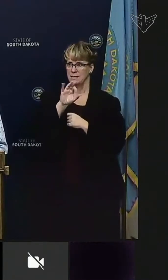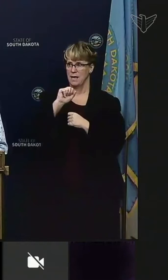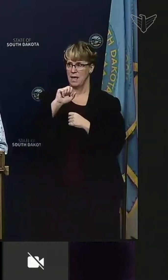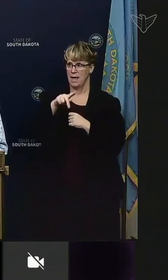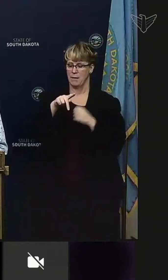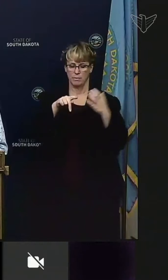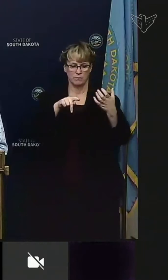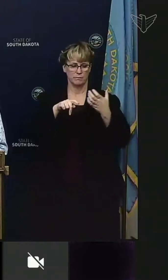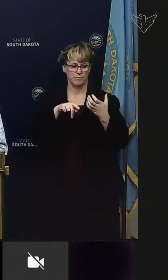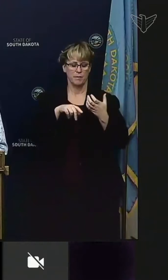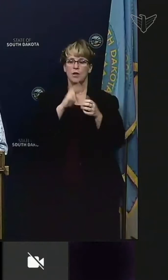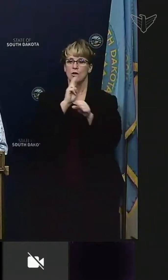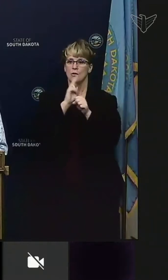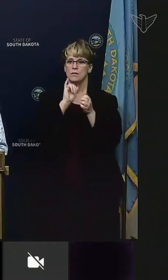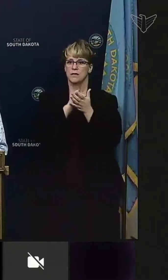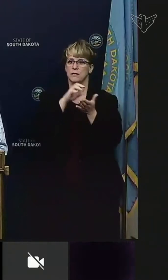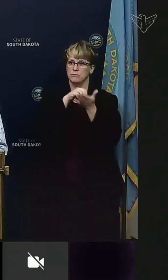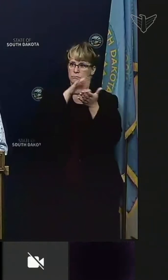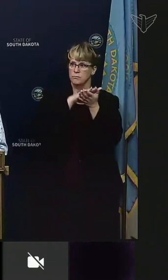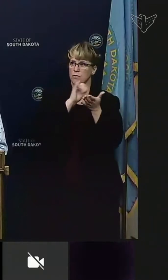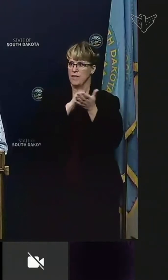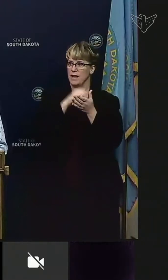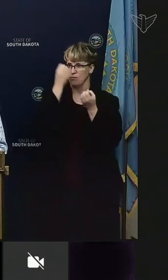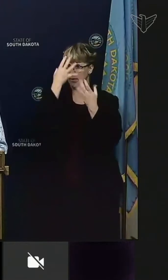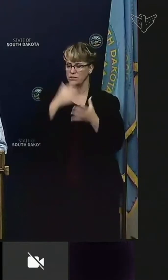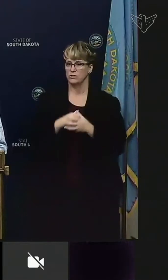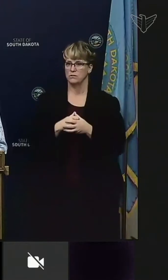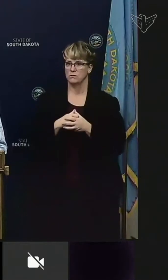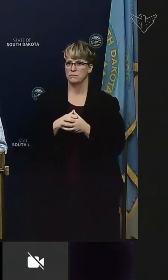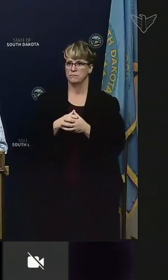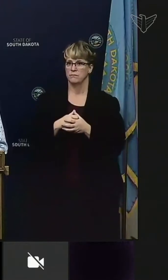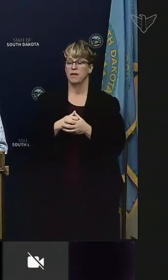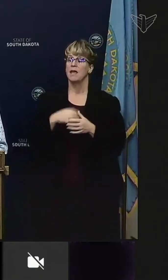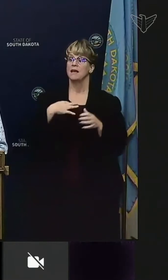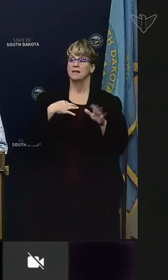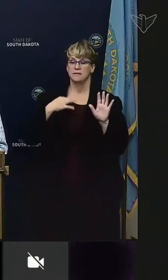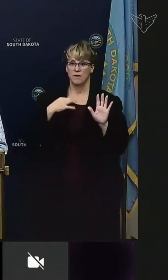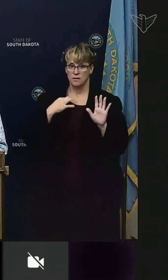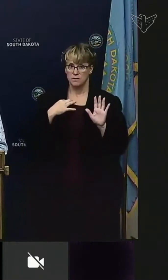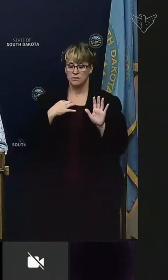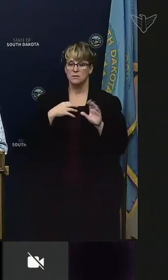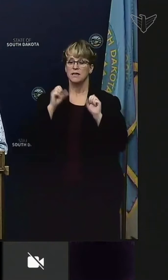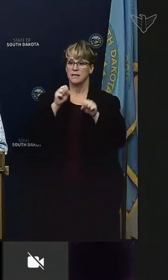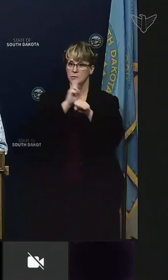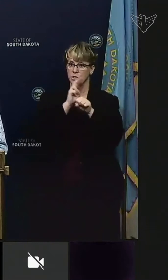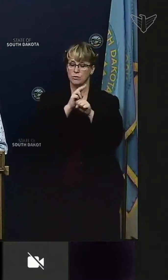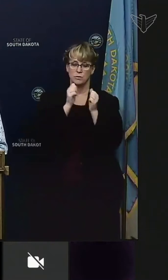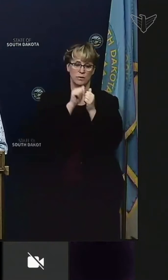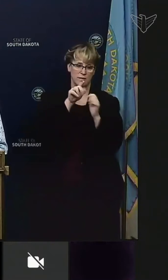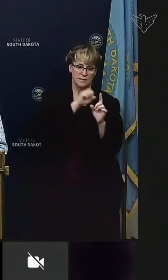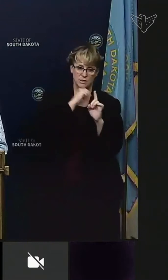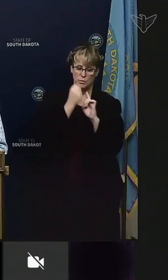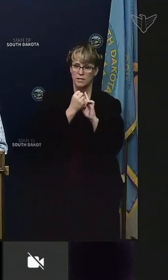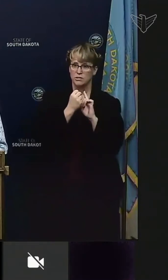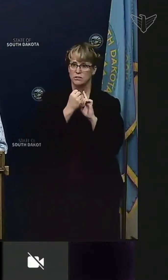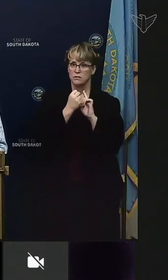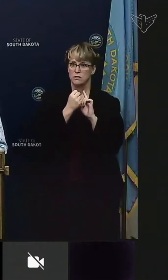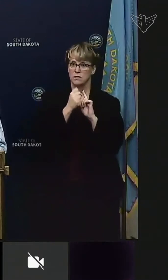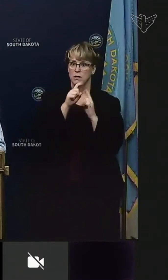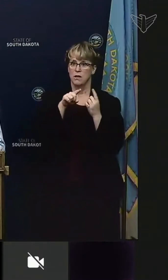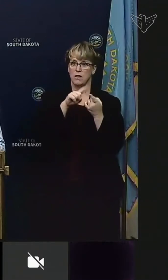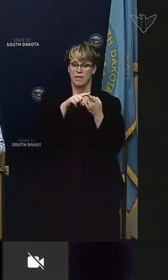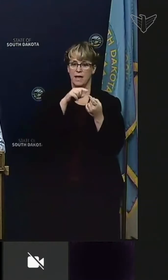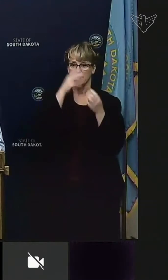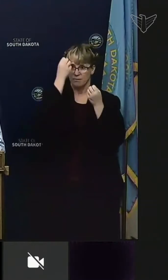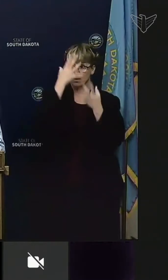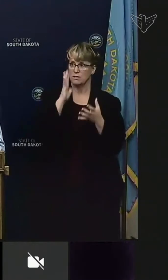and utilize that to record that historical data. It is voluntary. It'll be utilized during this situation, and then the information